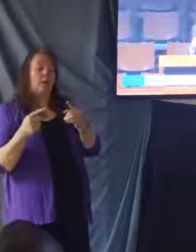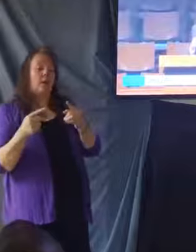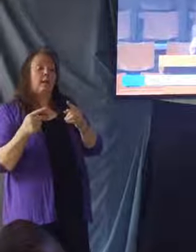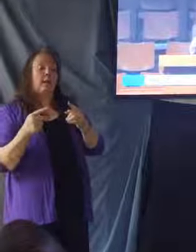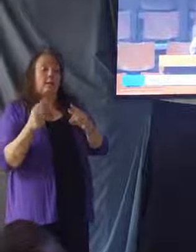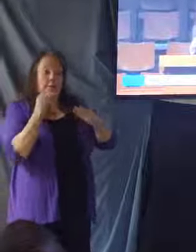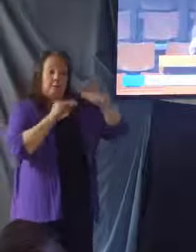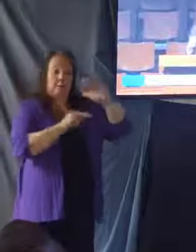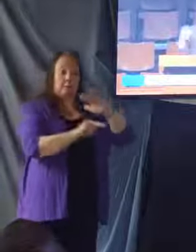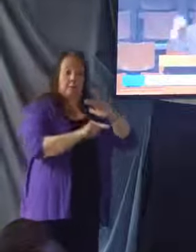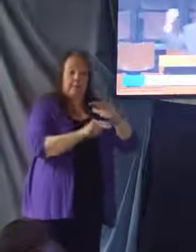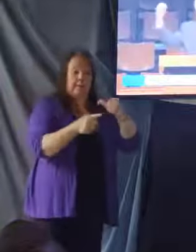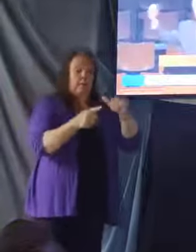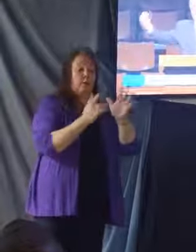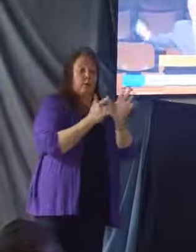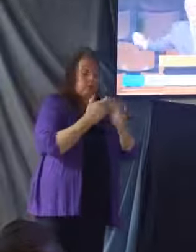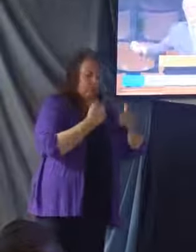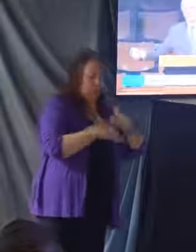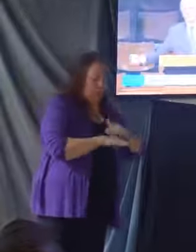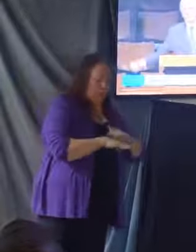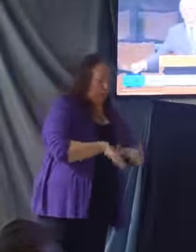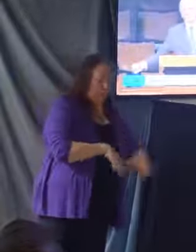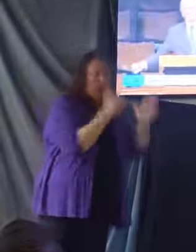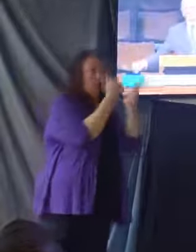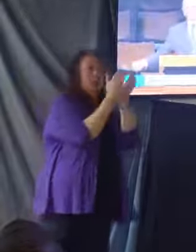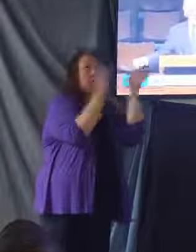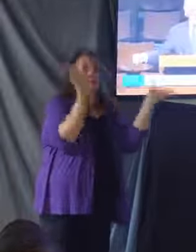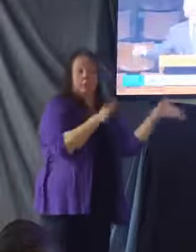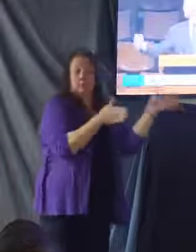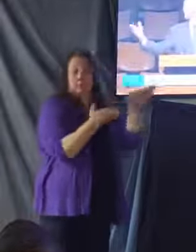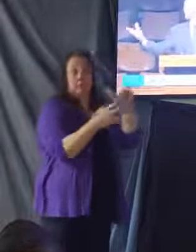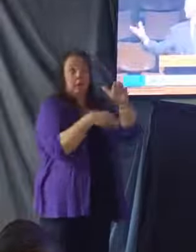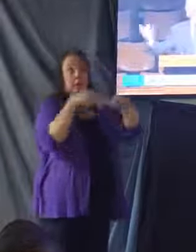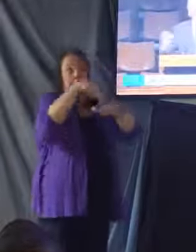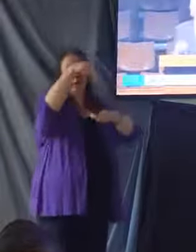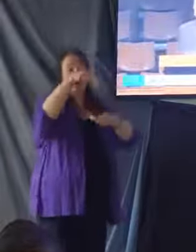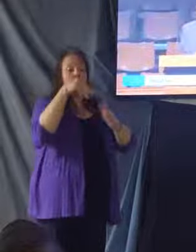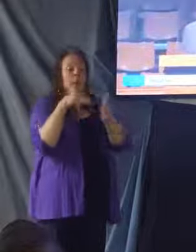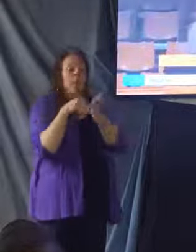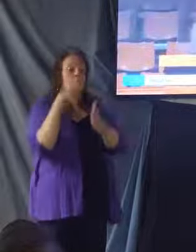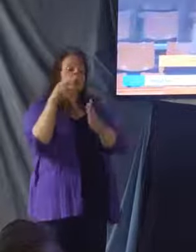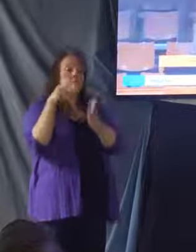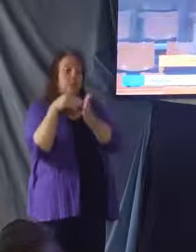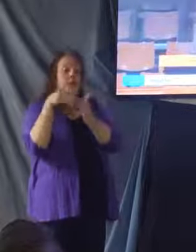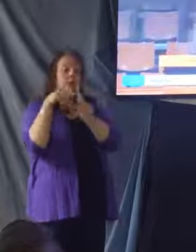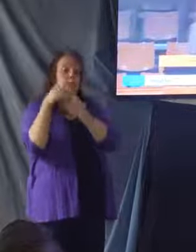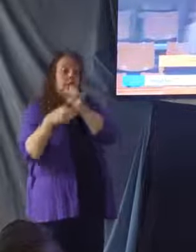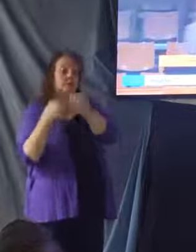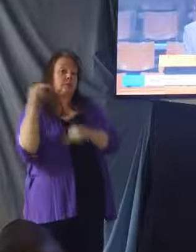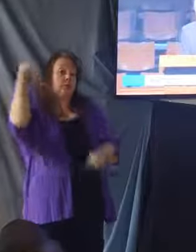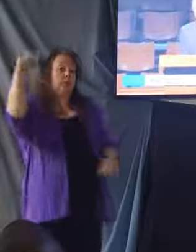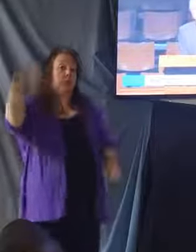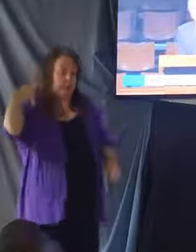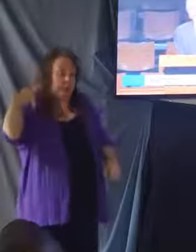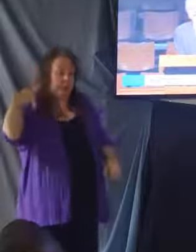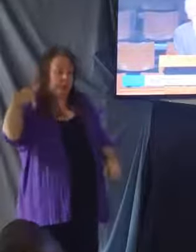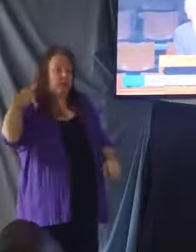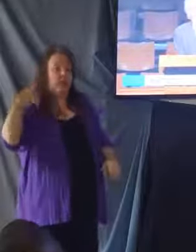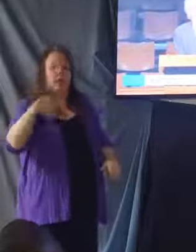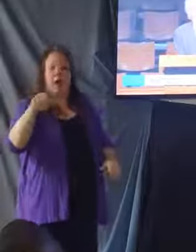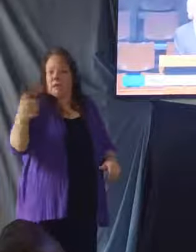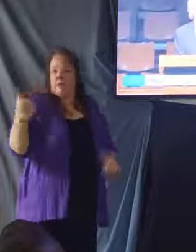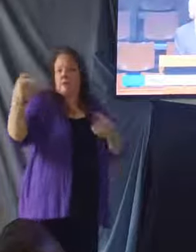what was prophesied would happen at the first coming, and then 2,000 years, whatever, later, certain